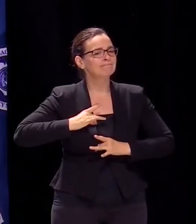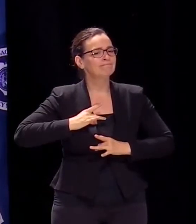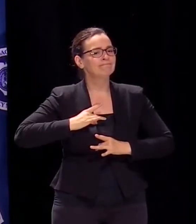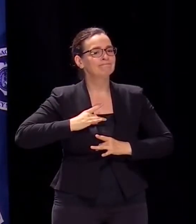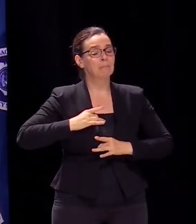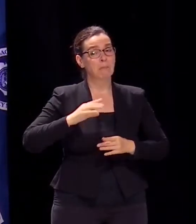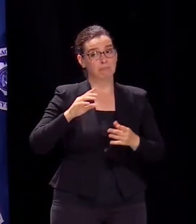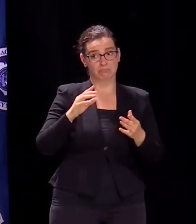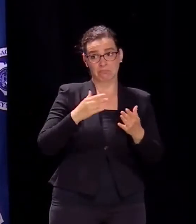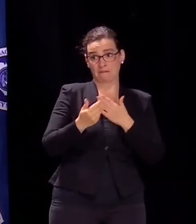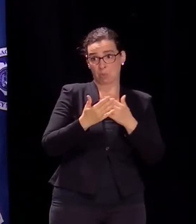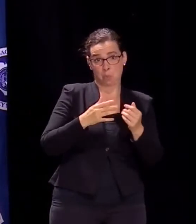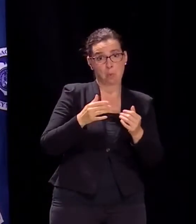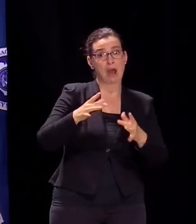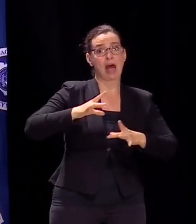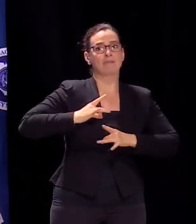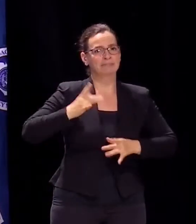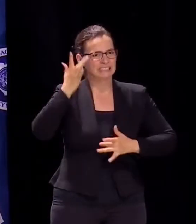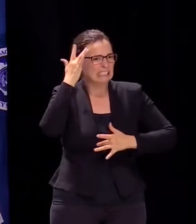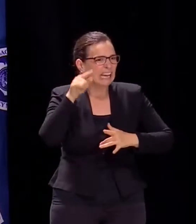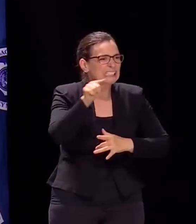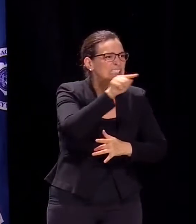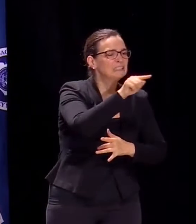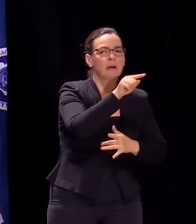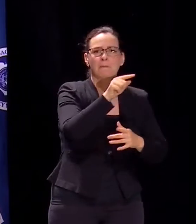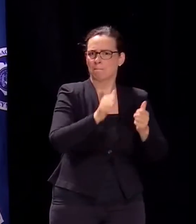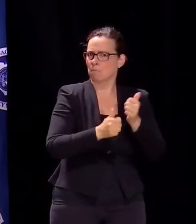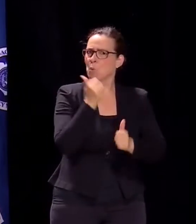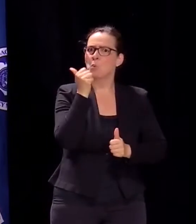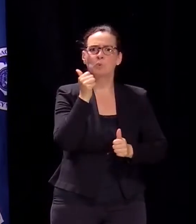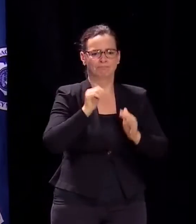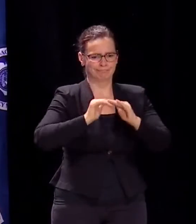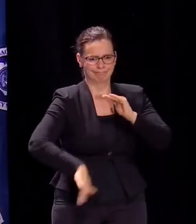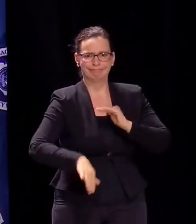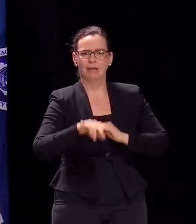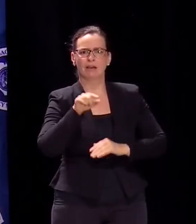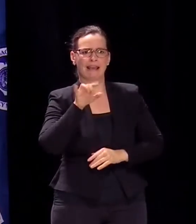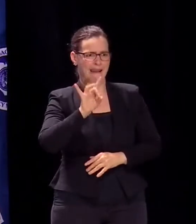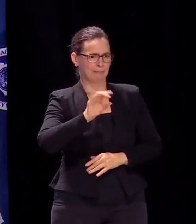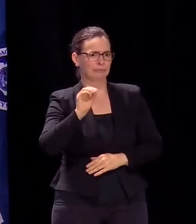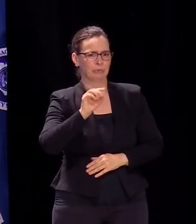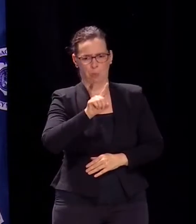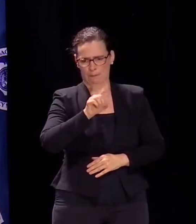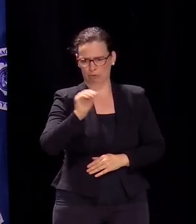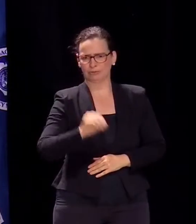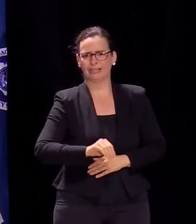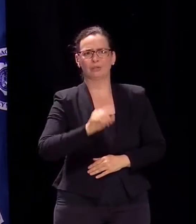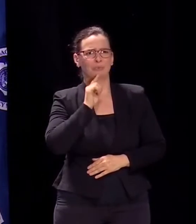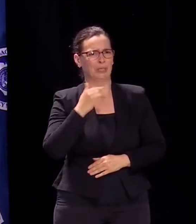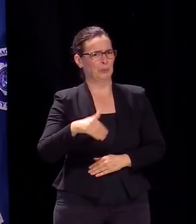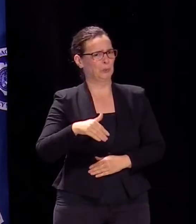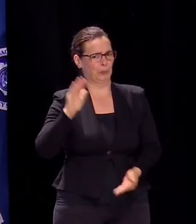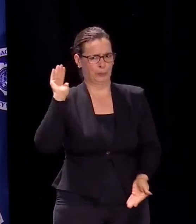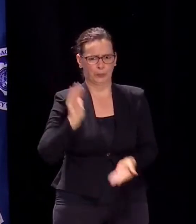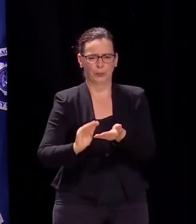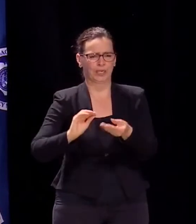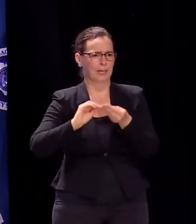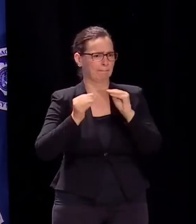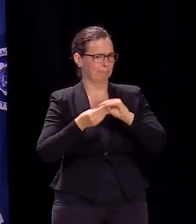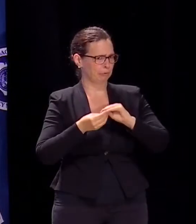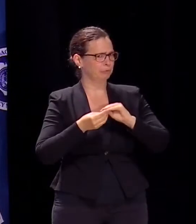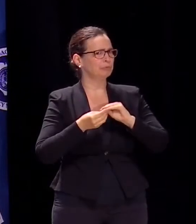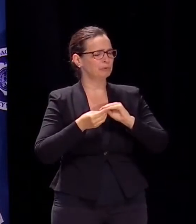to box in this virus and hopefully at some point weakening it greatly. Our 3-day